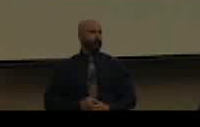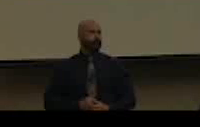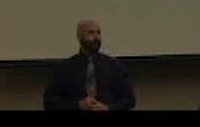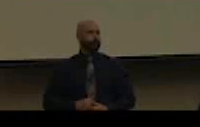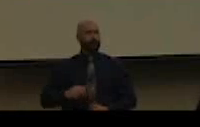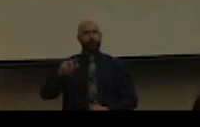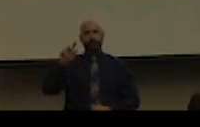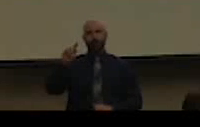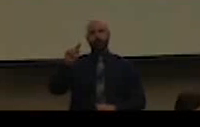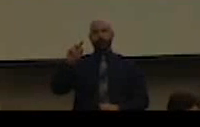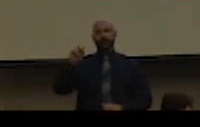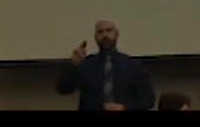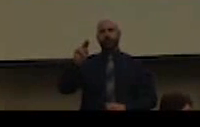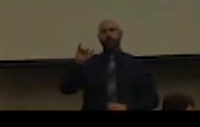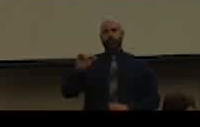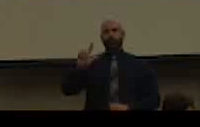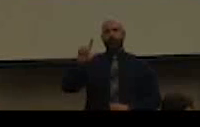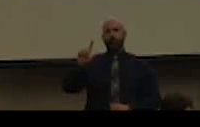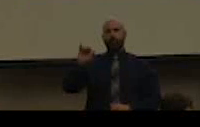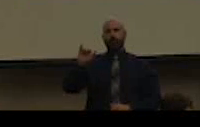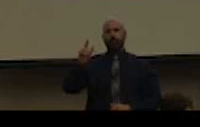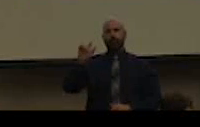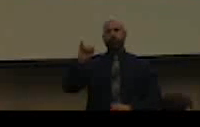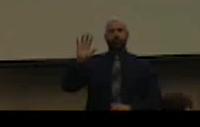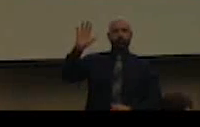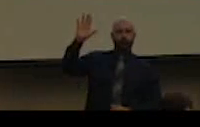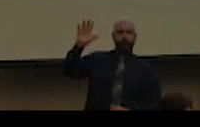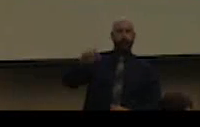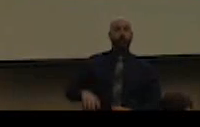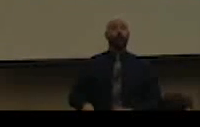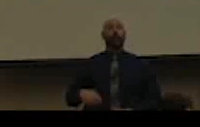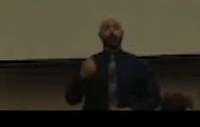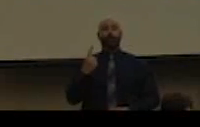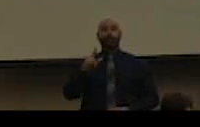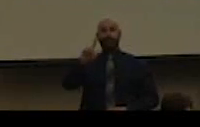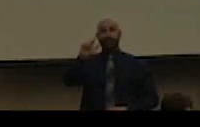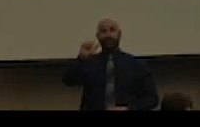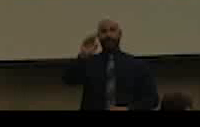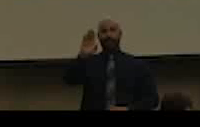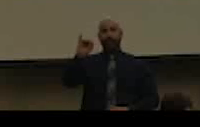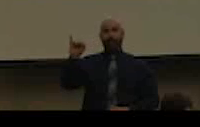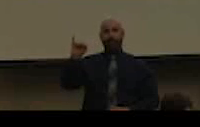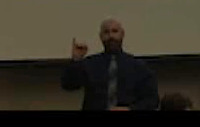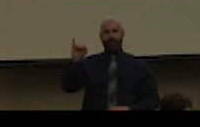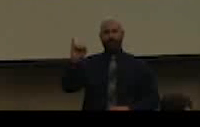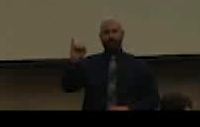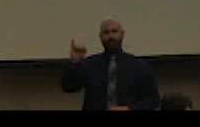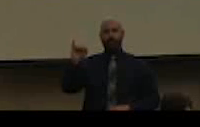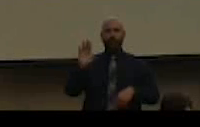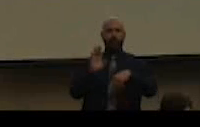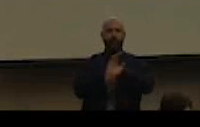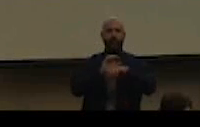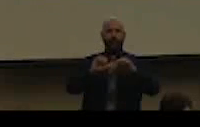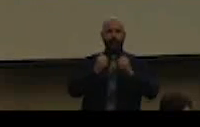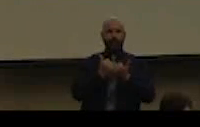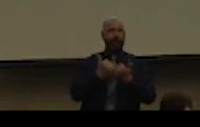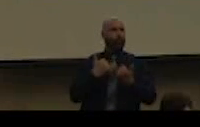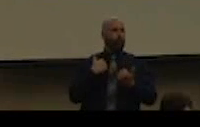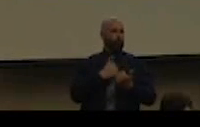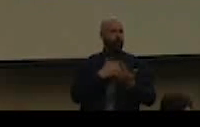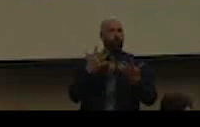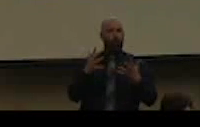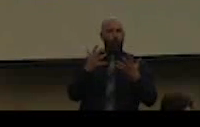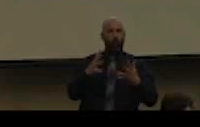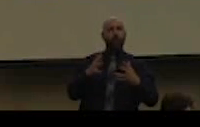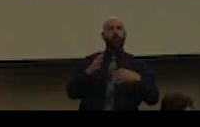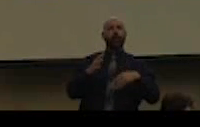If I may, lobbying does include in its questionnaire questions on early ads. Oh, great. Ads. Tell me, thank I'm you. I'm sure Representative